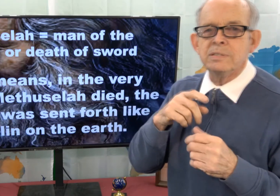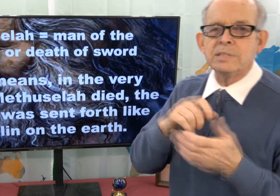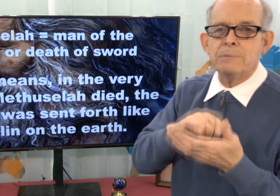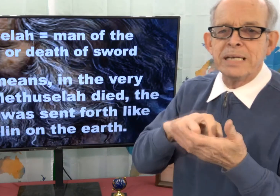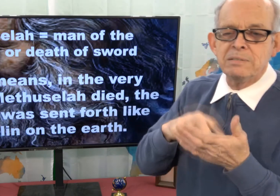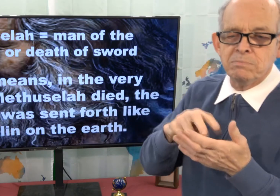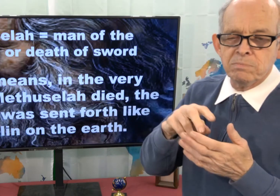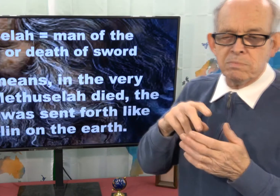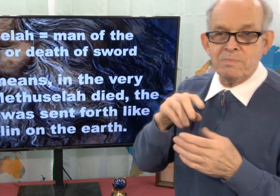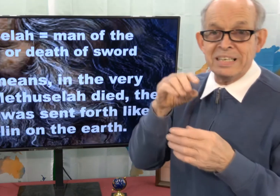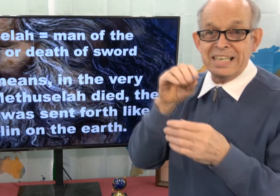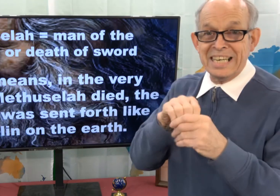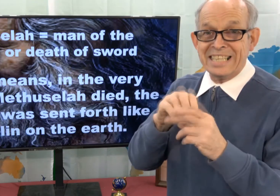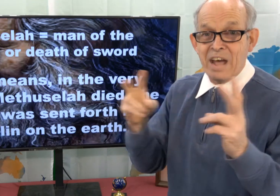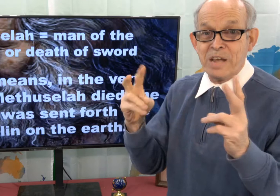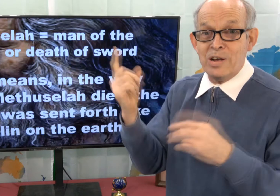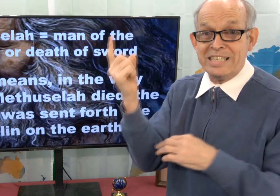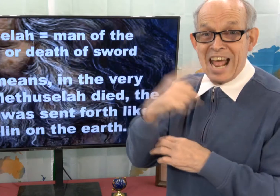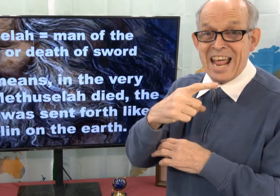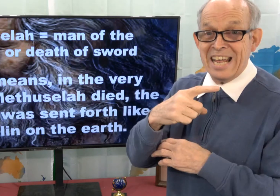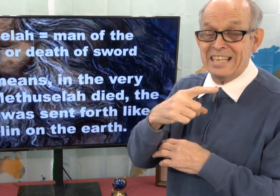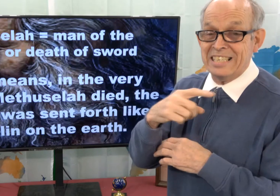That means in the very day